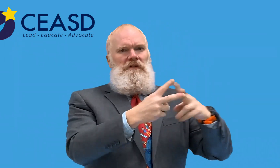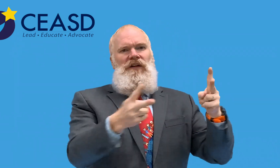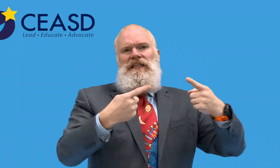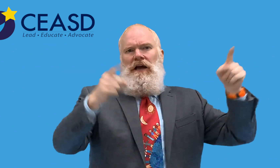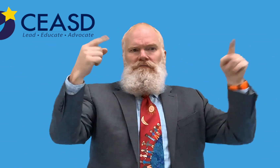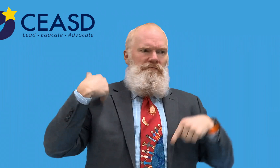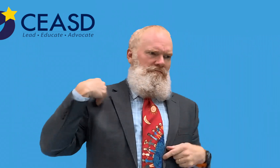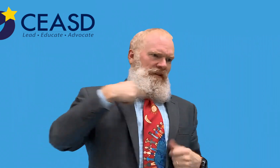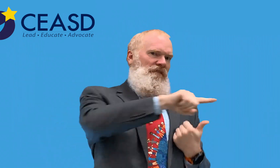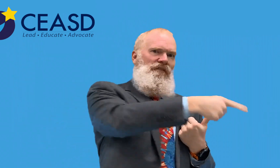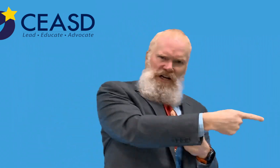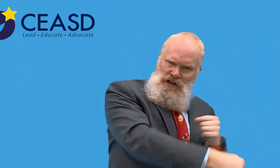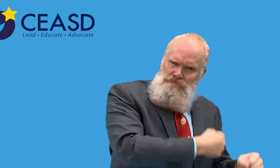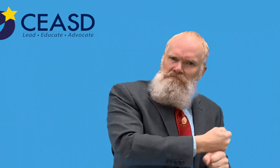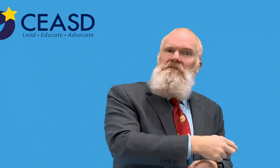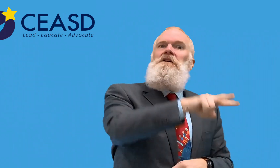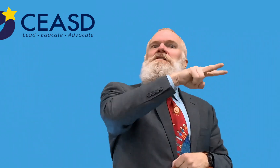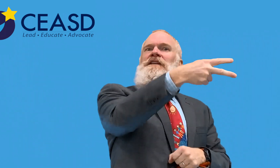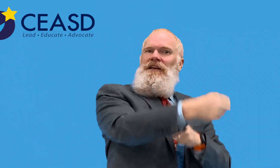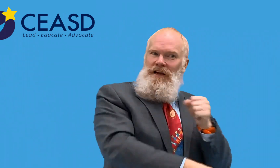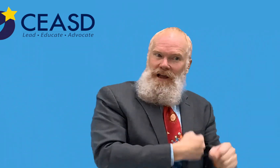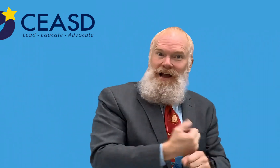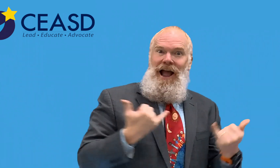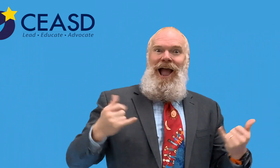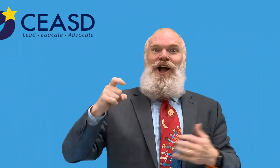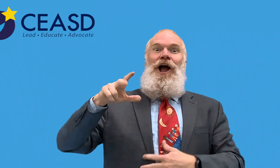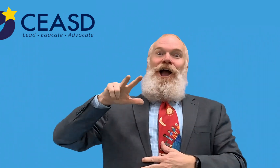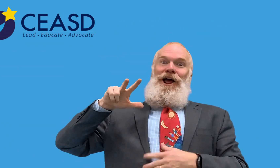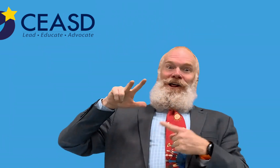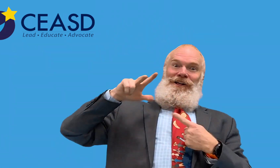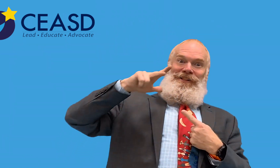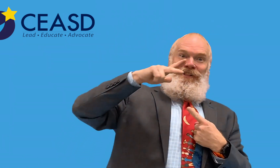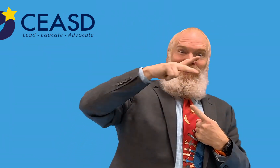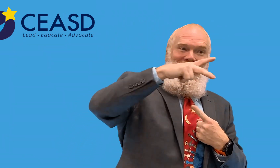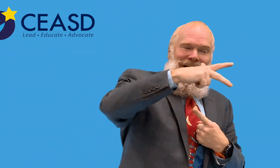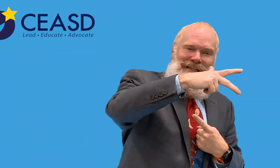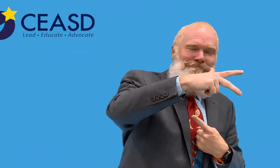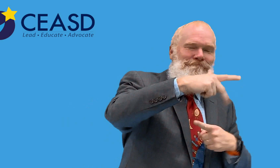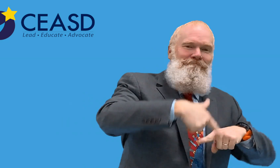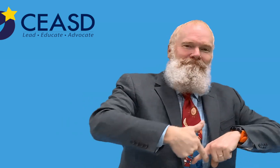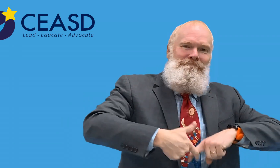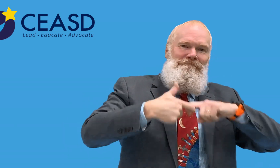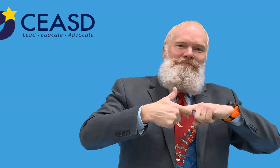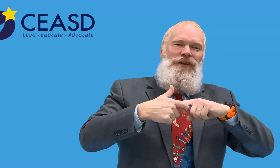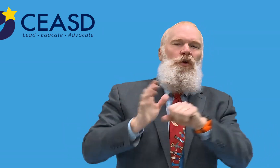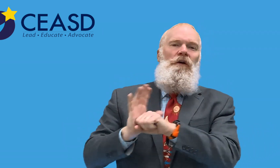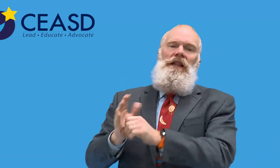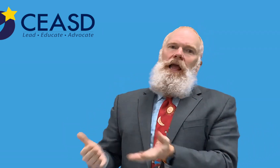with year-round. This has been very successful in the previous 2 years. Unfortunately, the 3rd cycle has